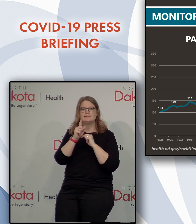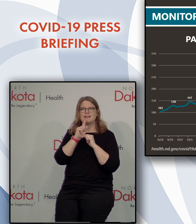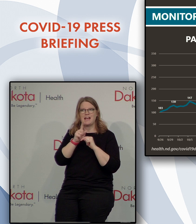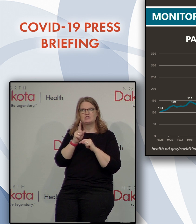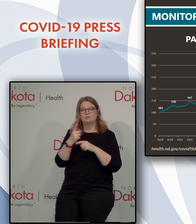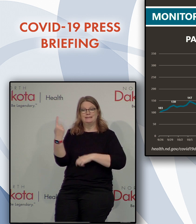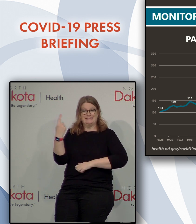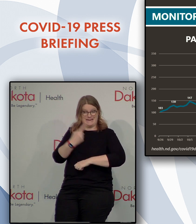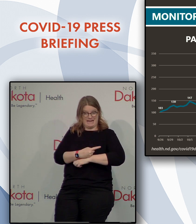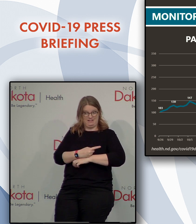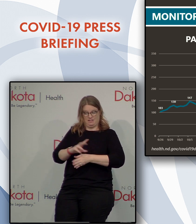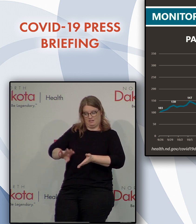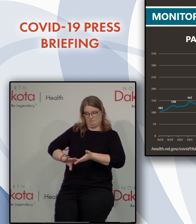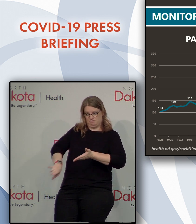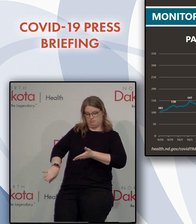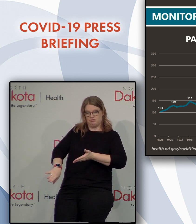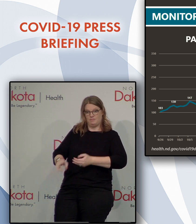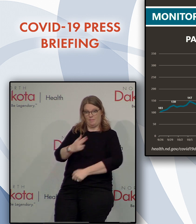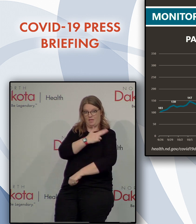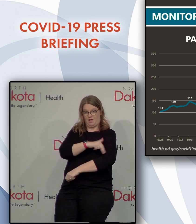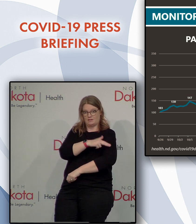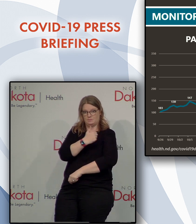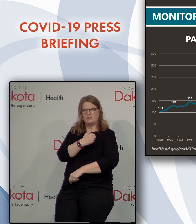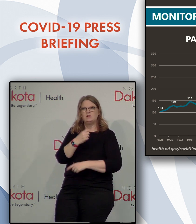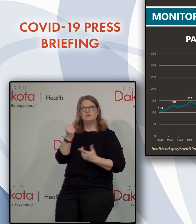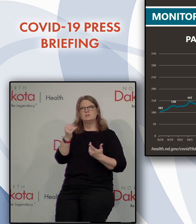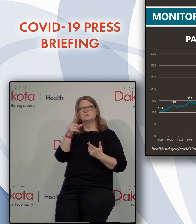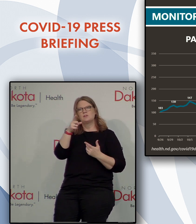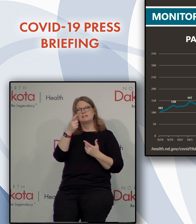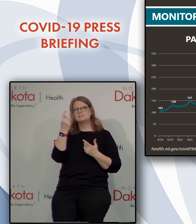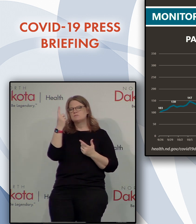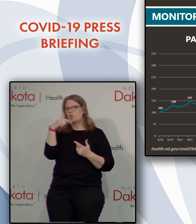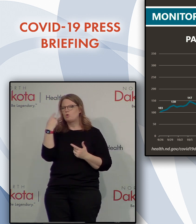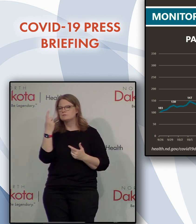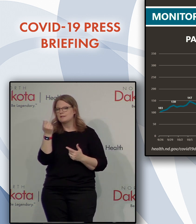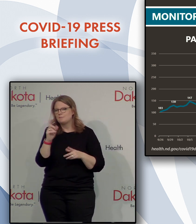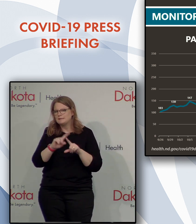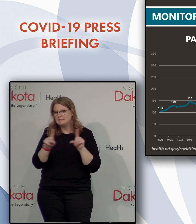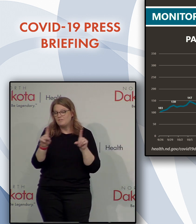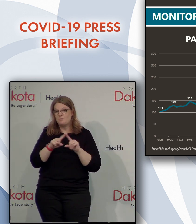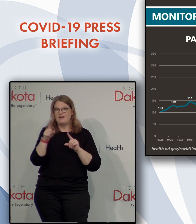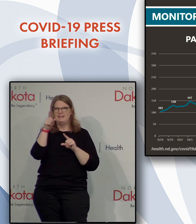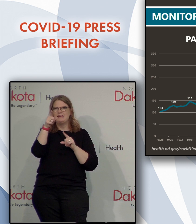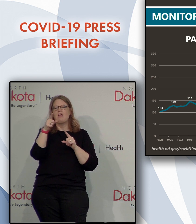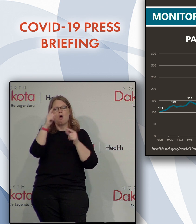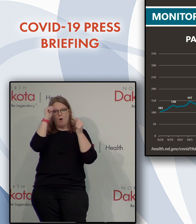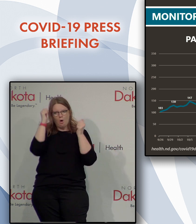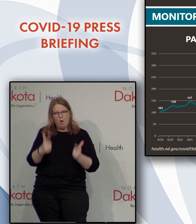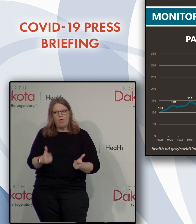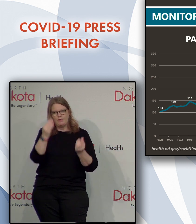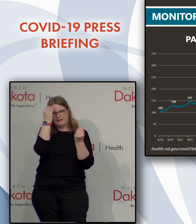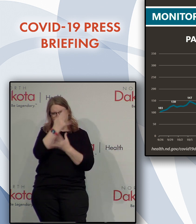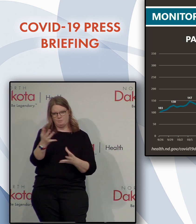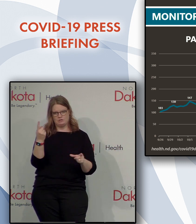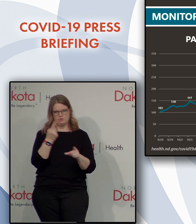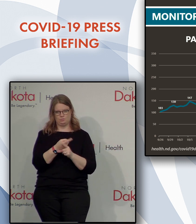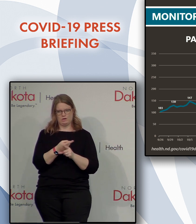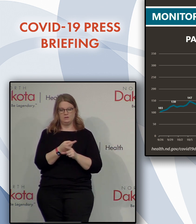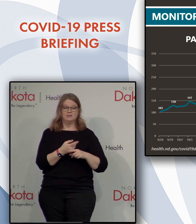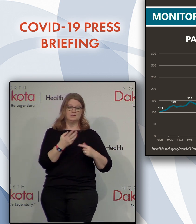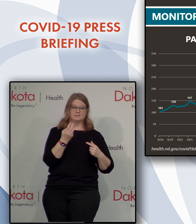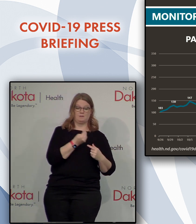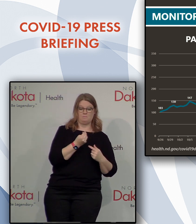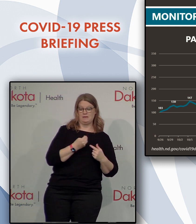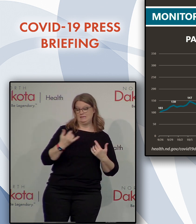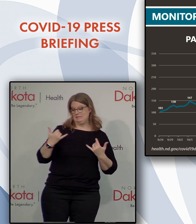of discharge. So this curve looks a little bit different, but this is the current information. So all of the drop that we're seeing from Monday today